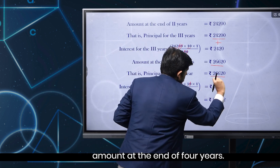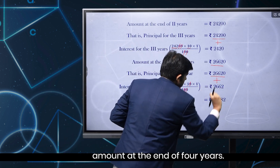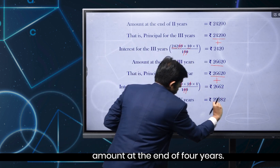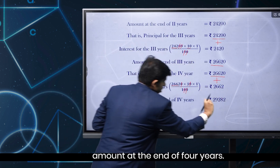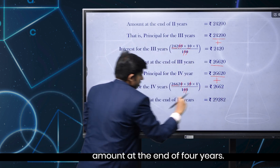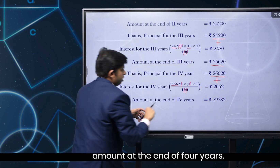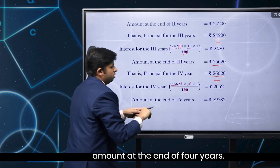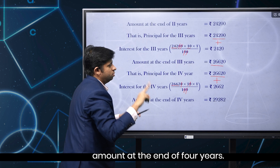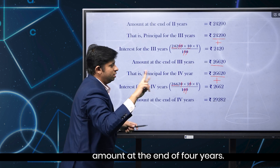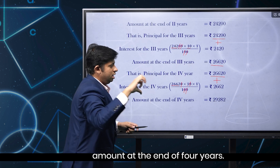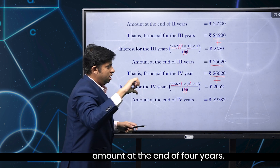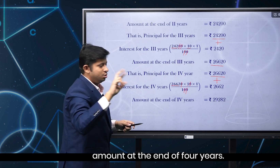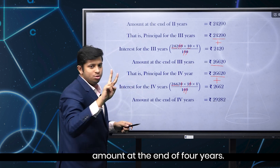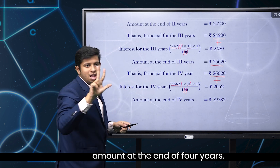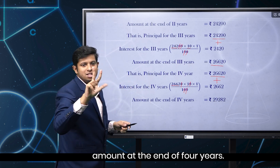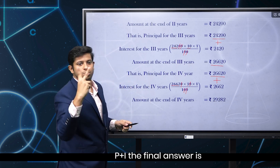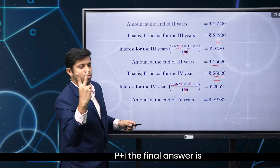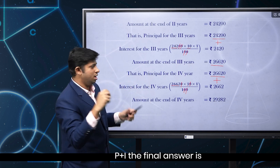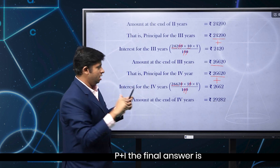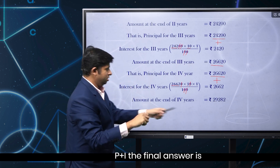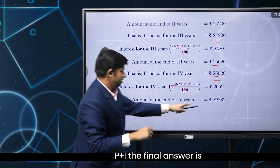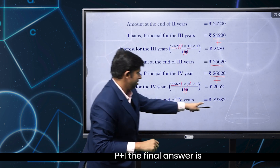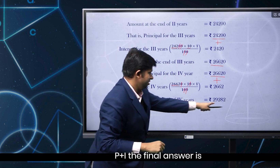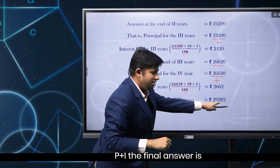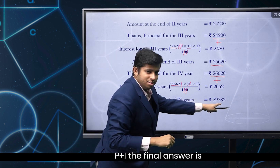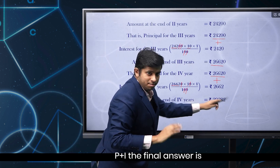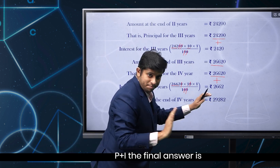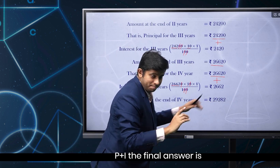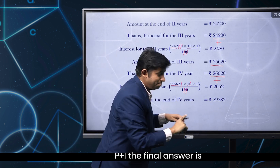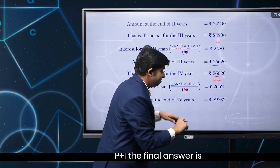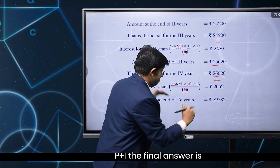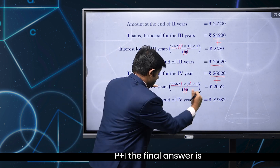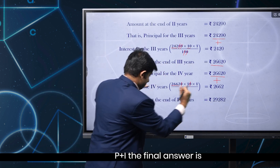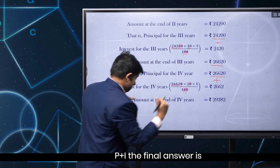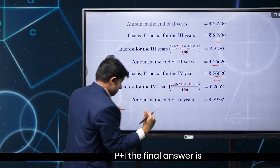Amount at the end of 4 years, P plus I, the final answer is